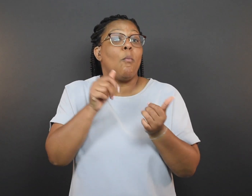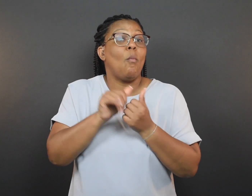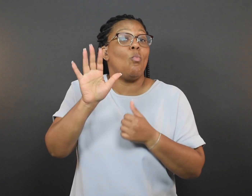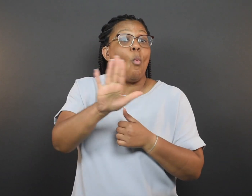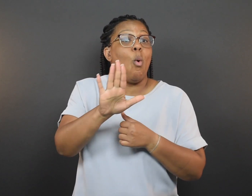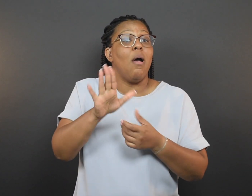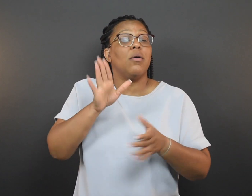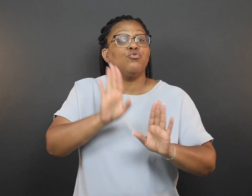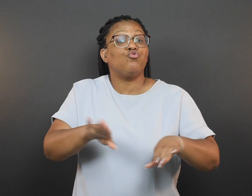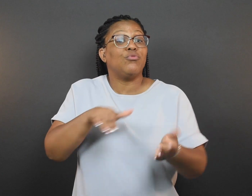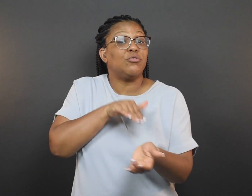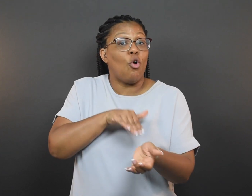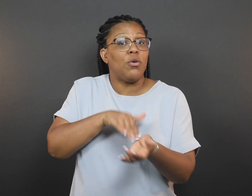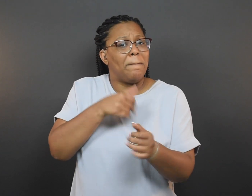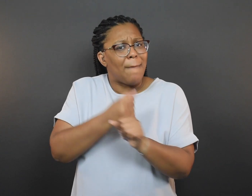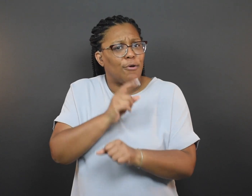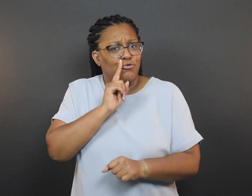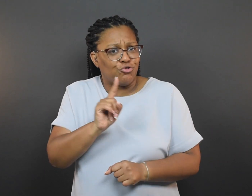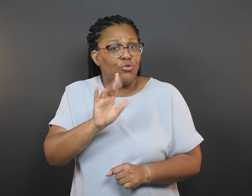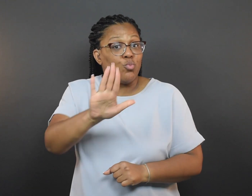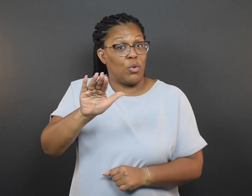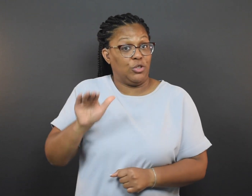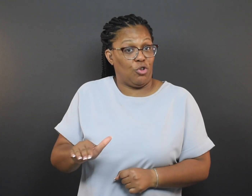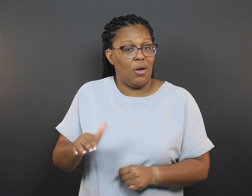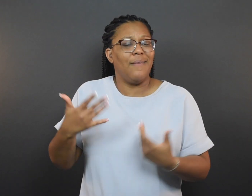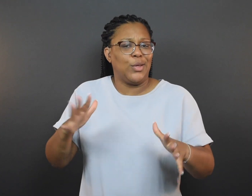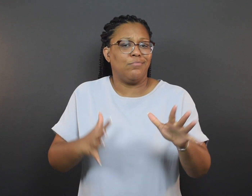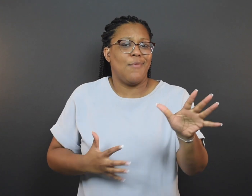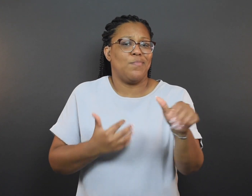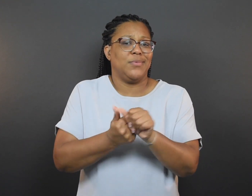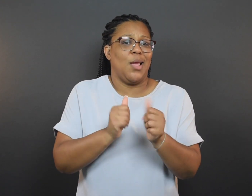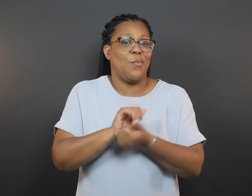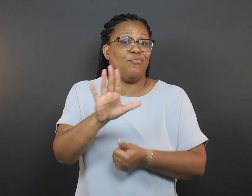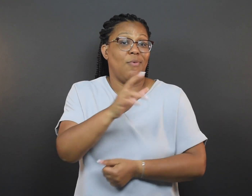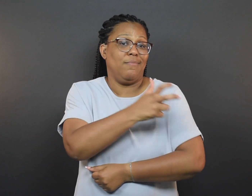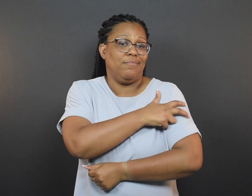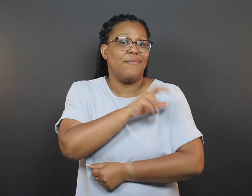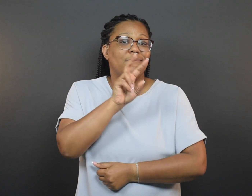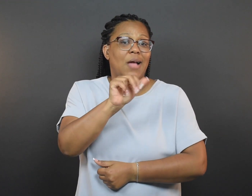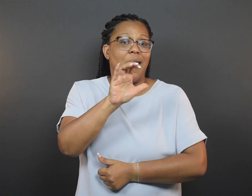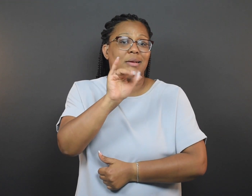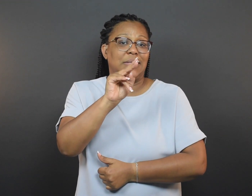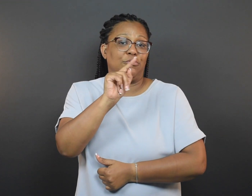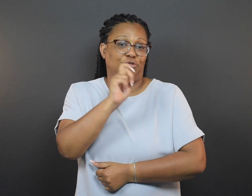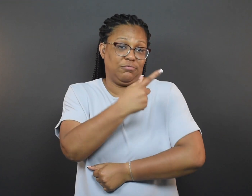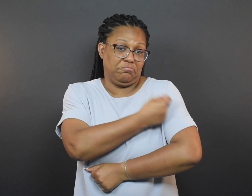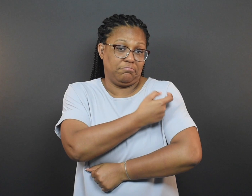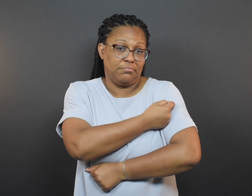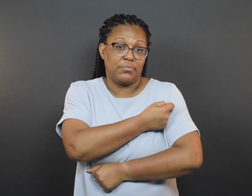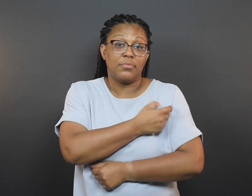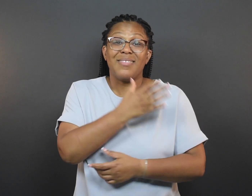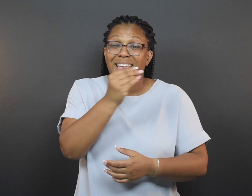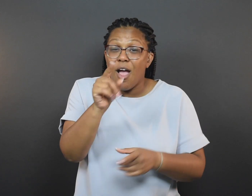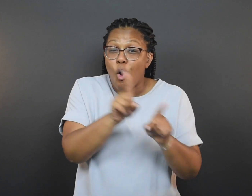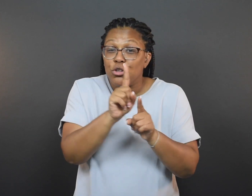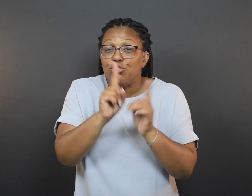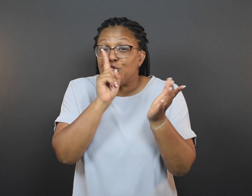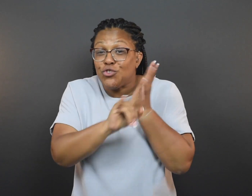checkup with your pediatrician to make sure your child is up to date on their vaccinations and